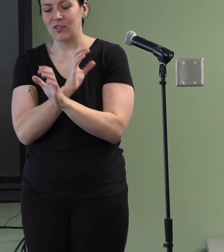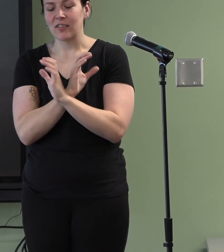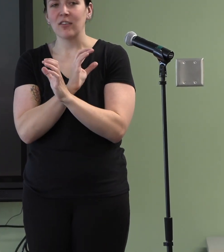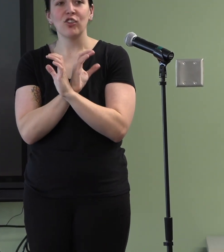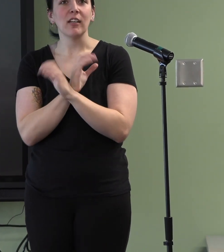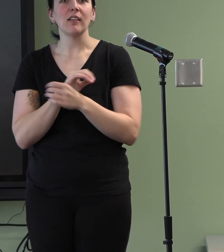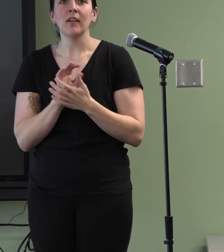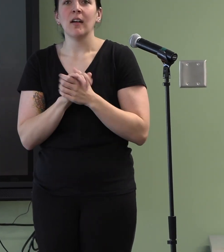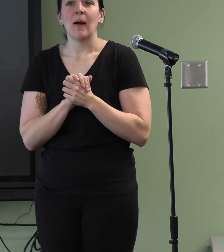like chill.